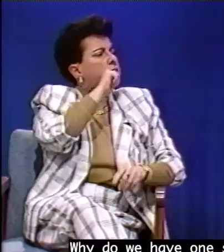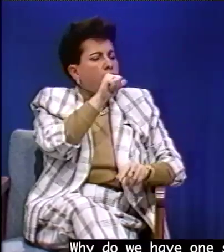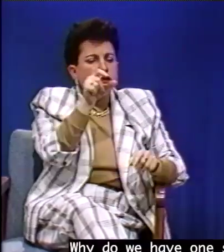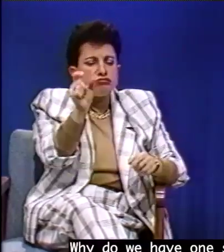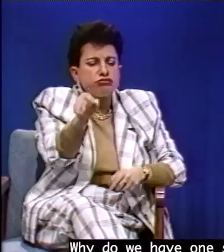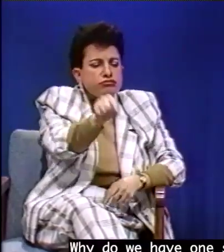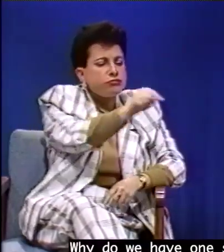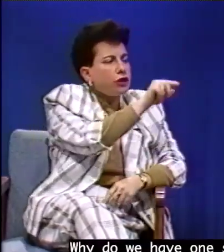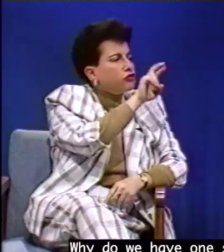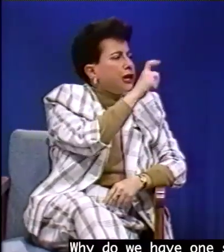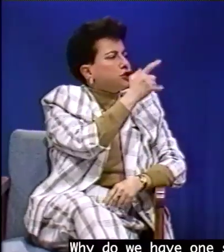Why do we have one state,